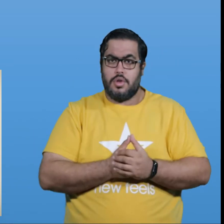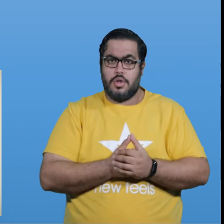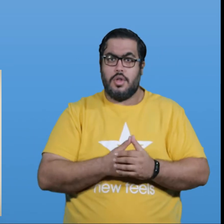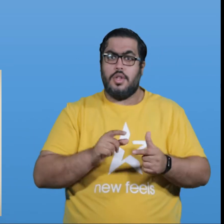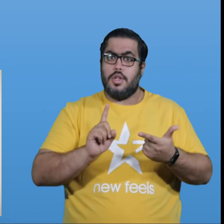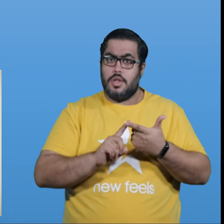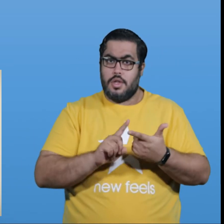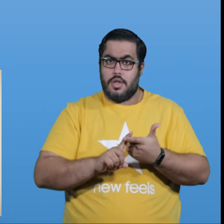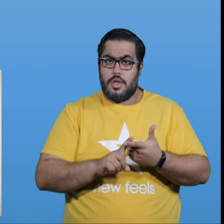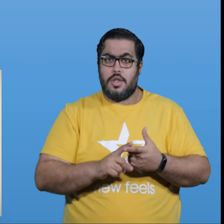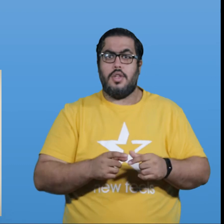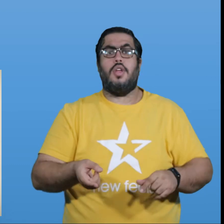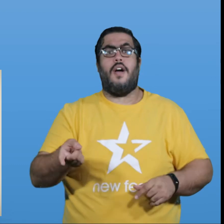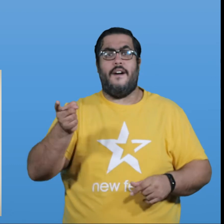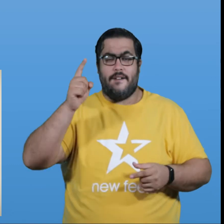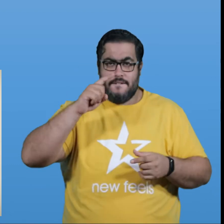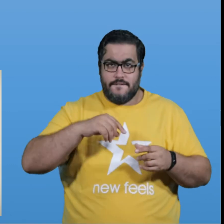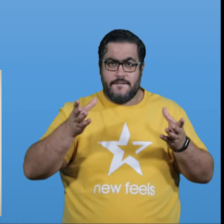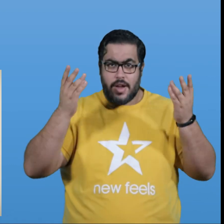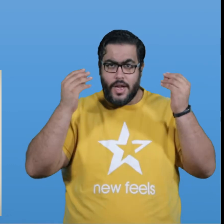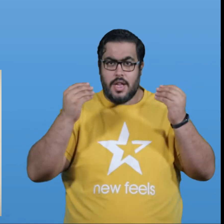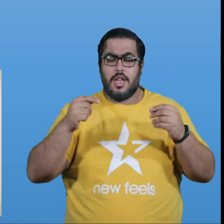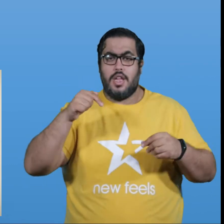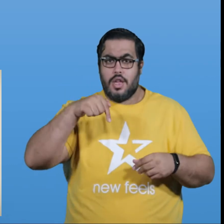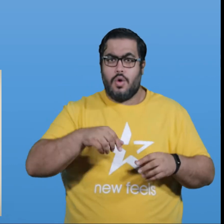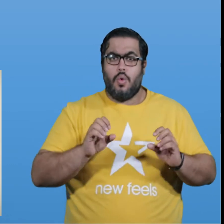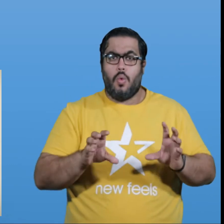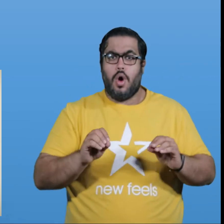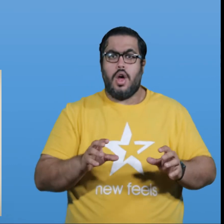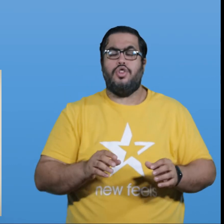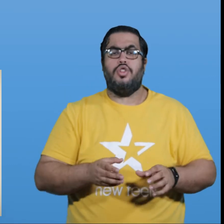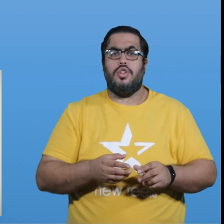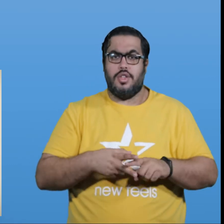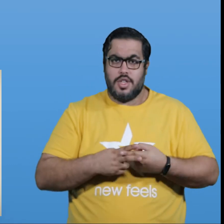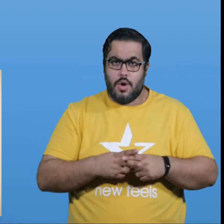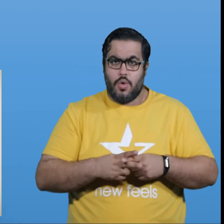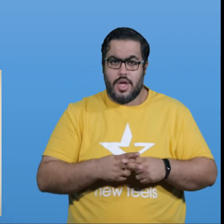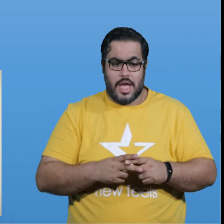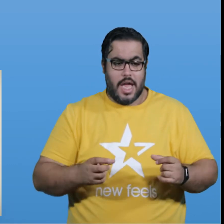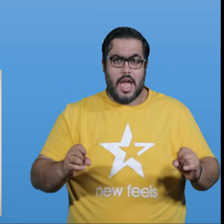seconds to discuss this with your family members or to think about it before we get to the answer.